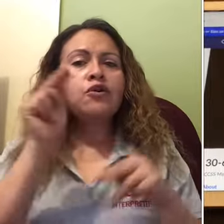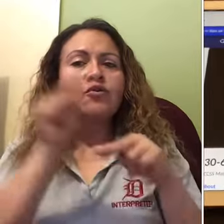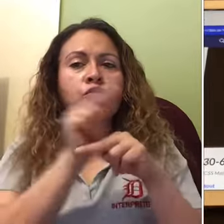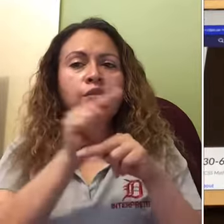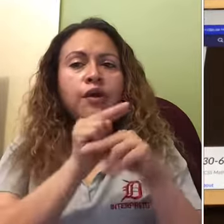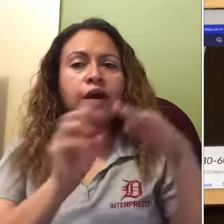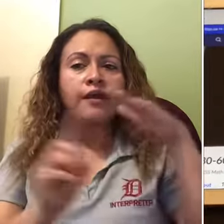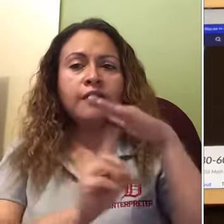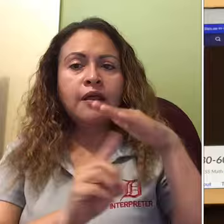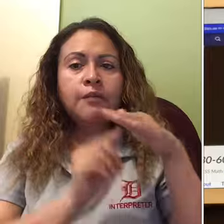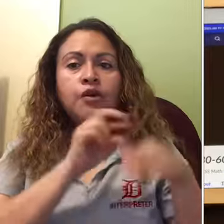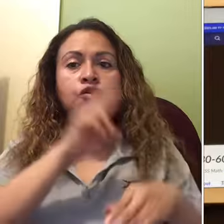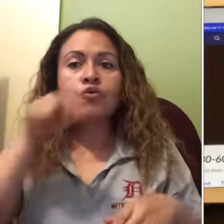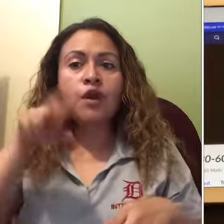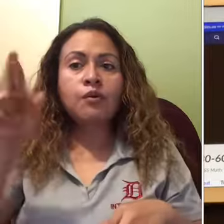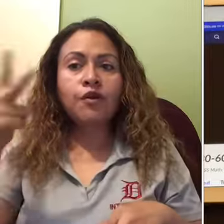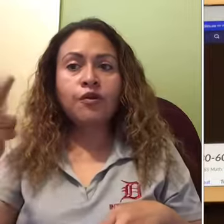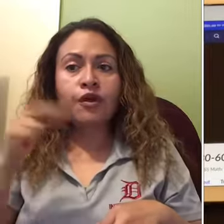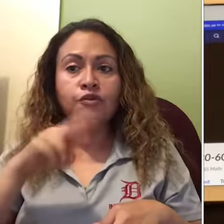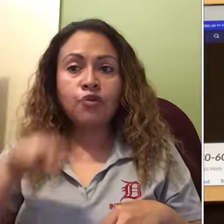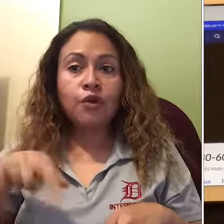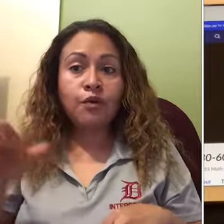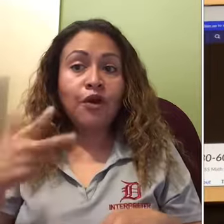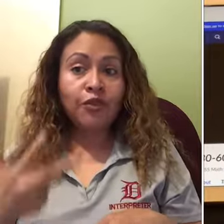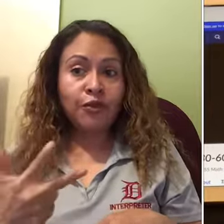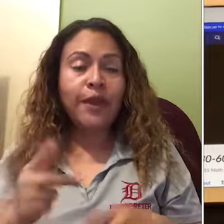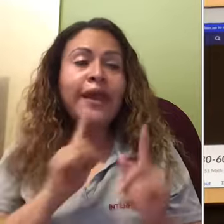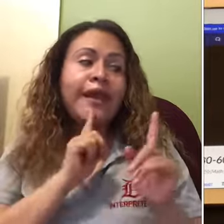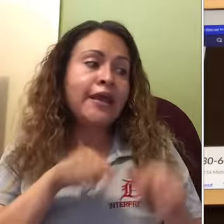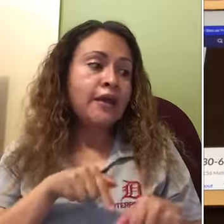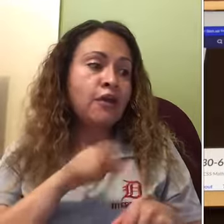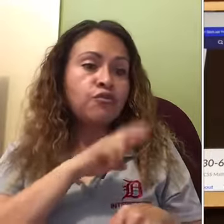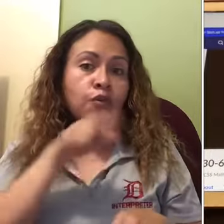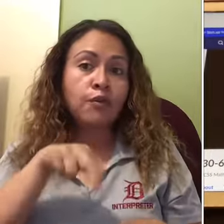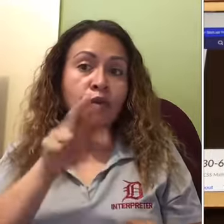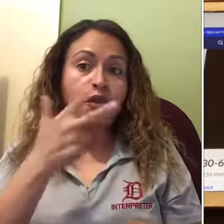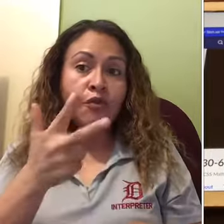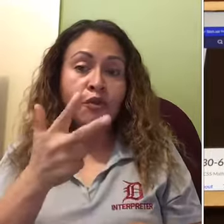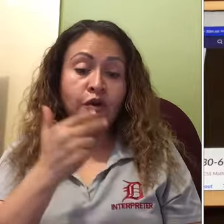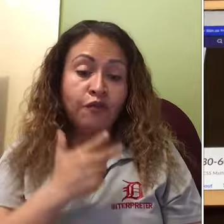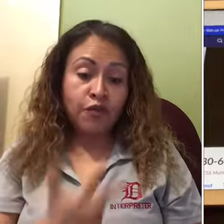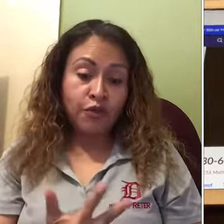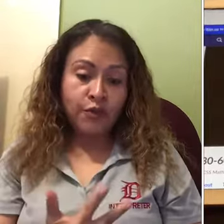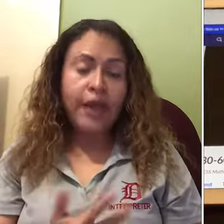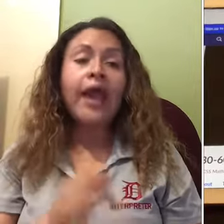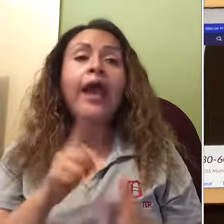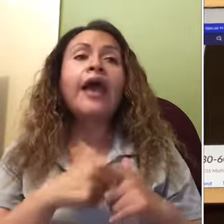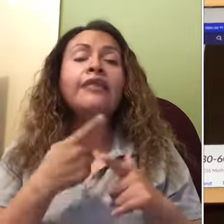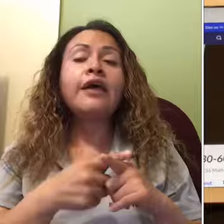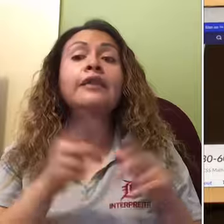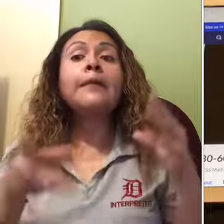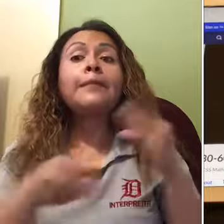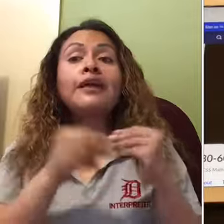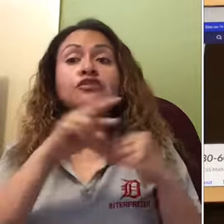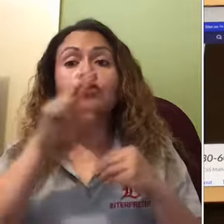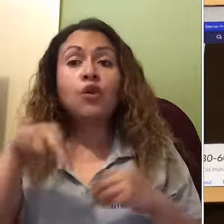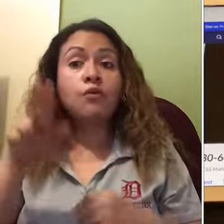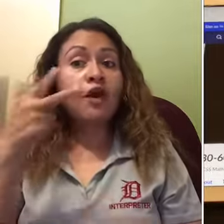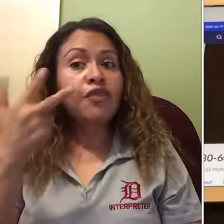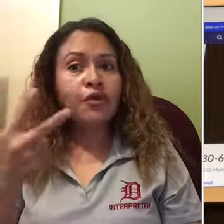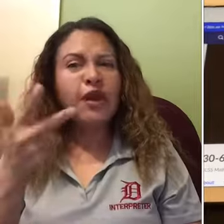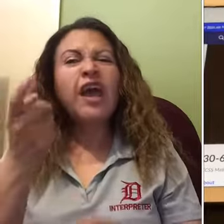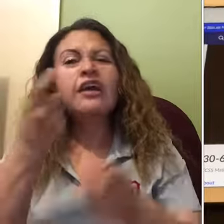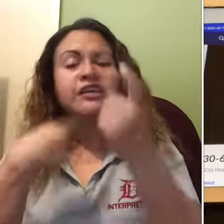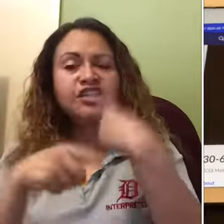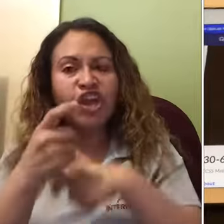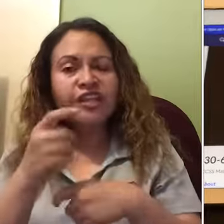denominator by the square root of 3, this gives me the square root of 3 over 3 plus the square root of 3, which is, I can rewrite